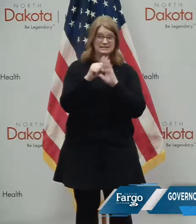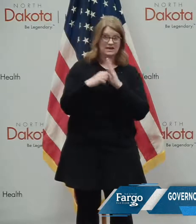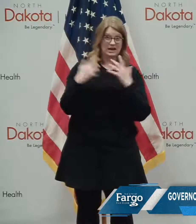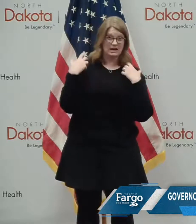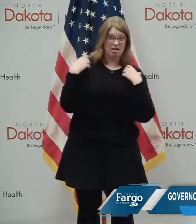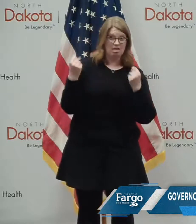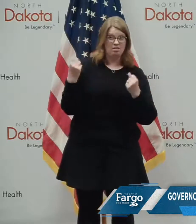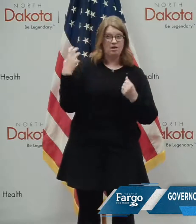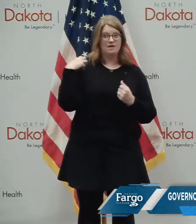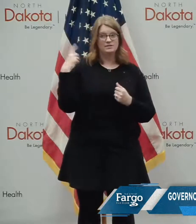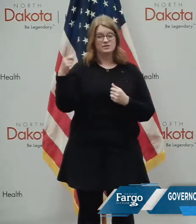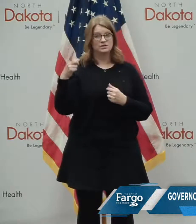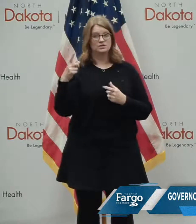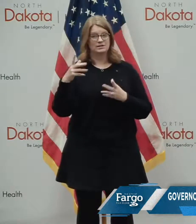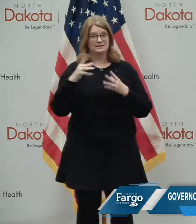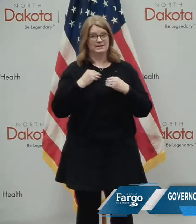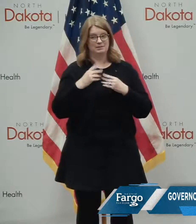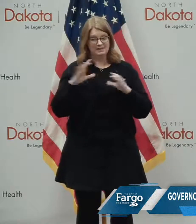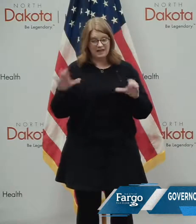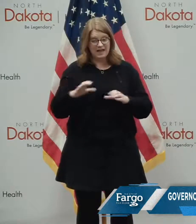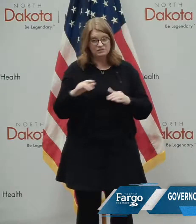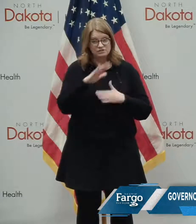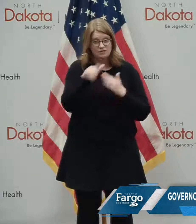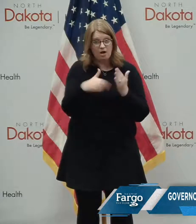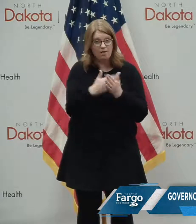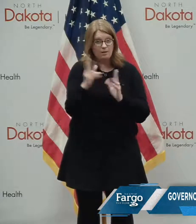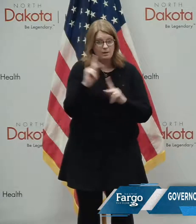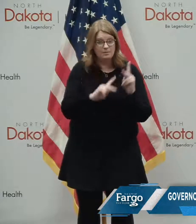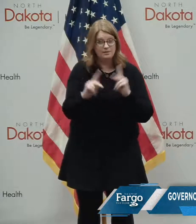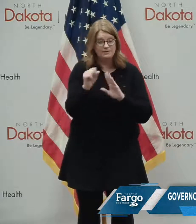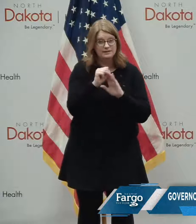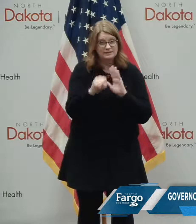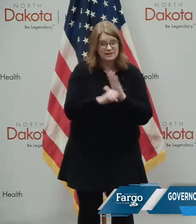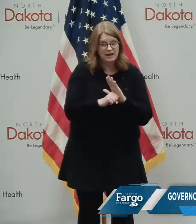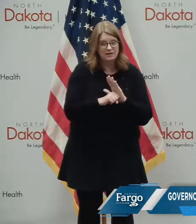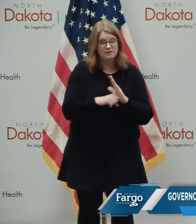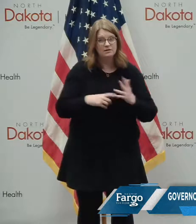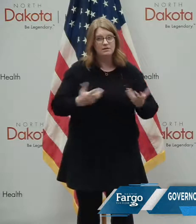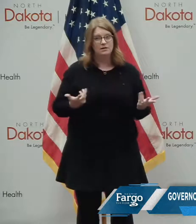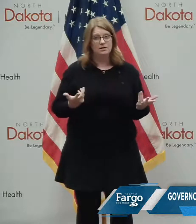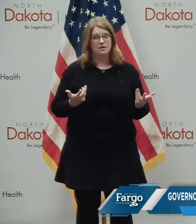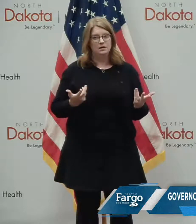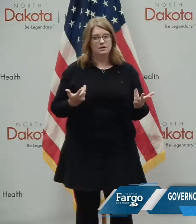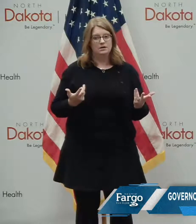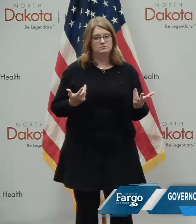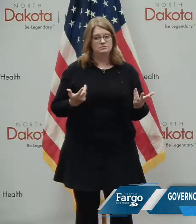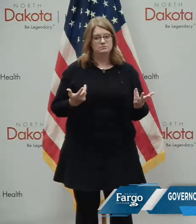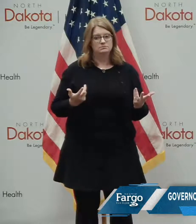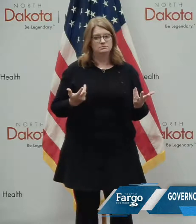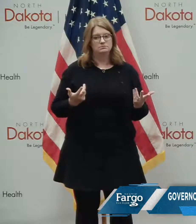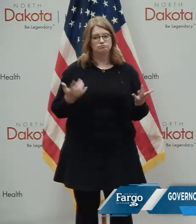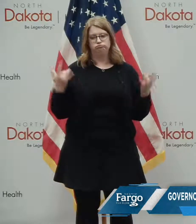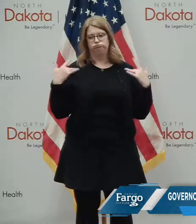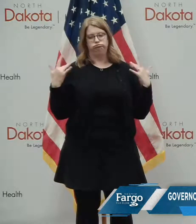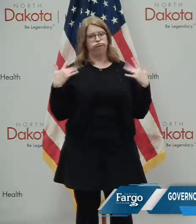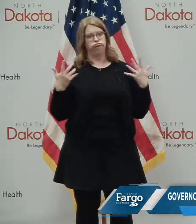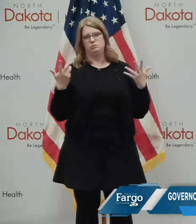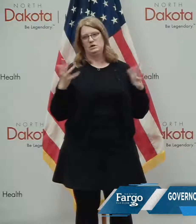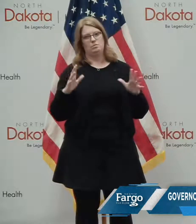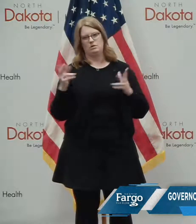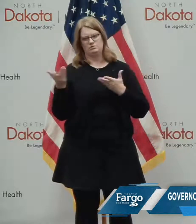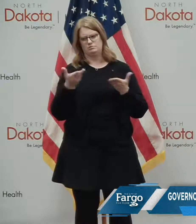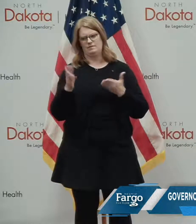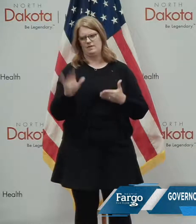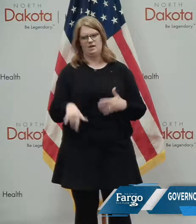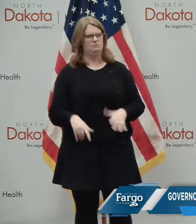taking on the actions of everybody in the state, then I would think that no one should want to serve in that job if that's